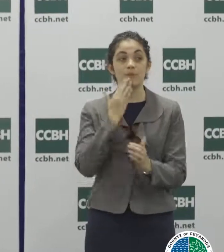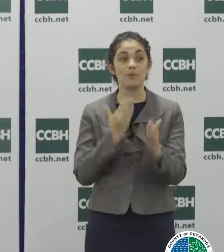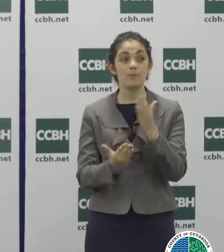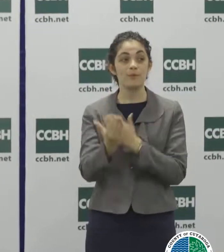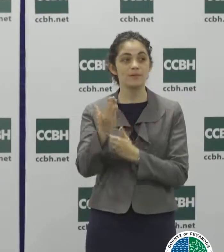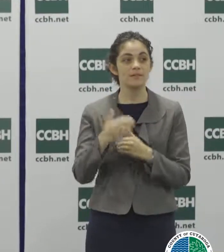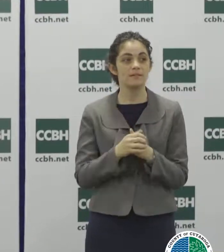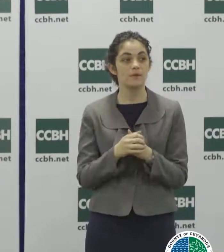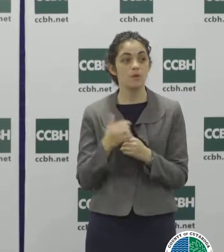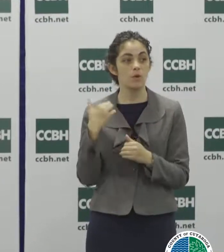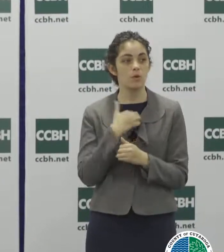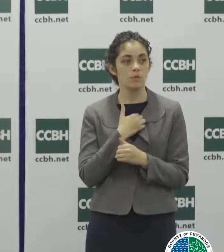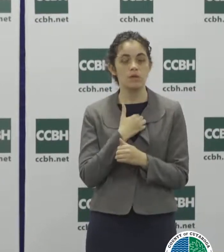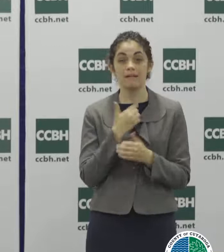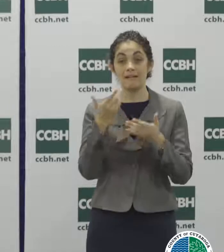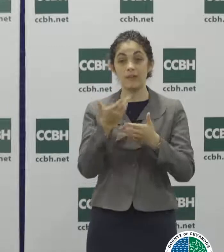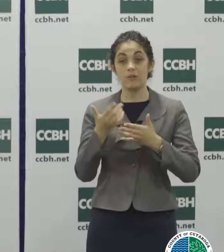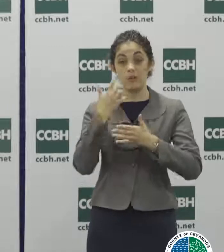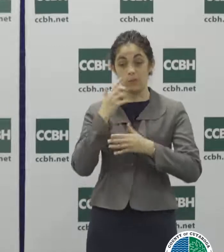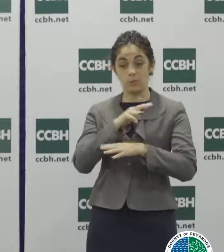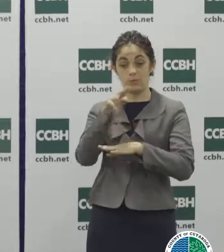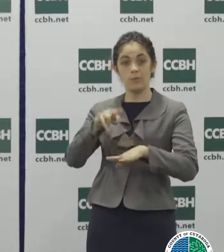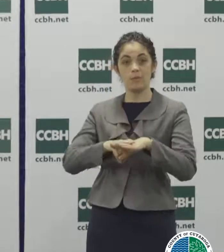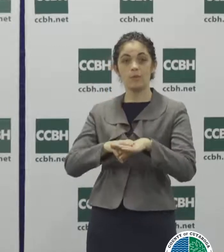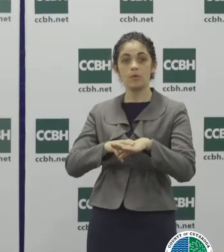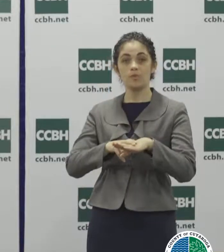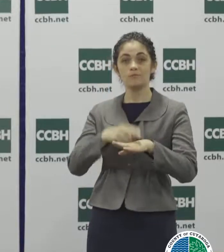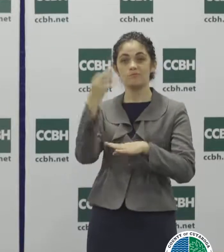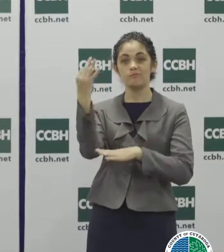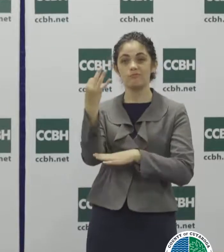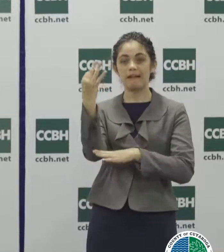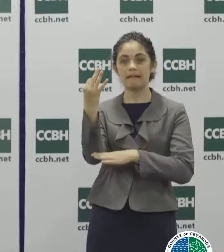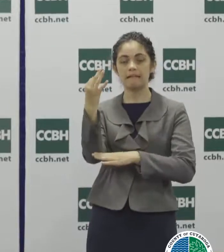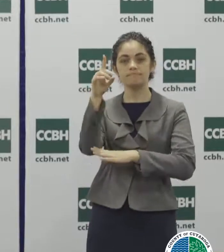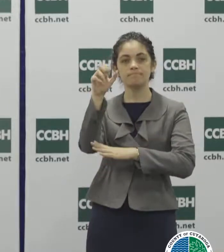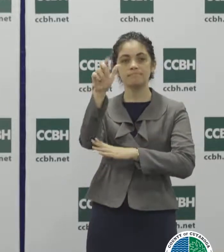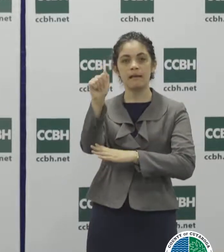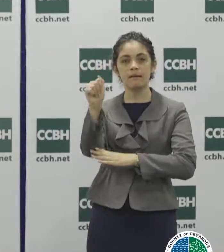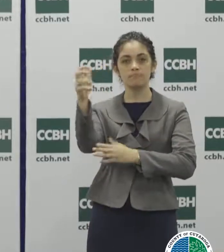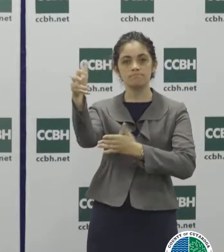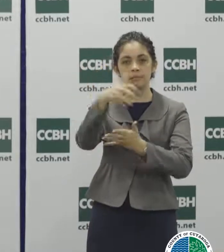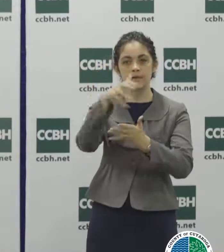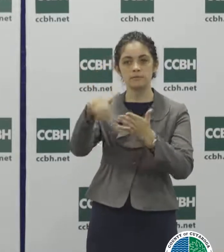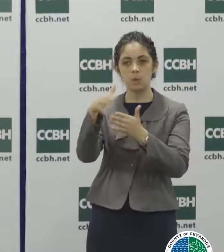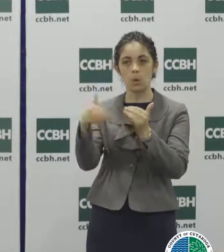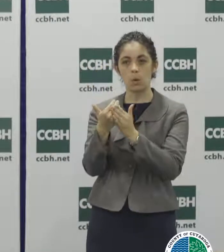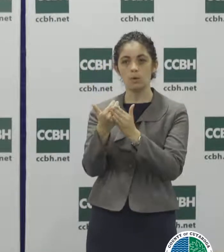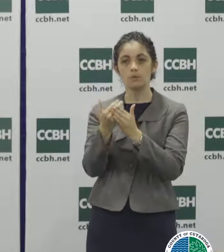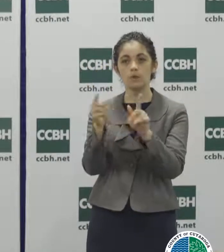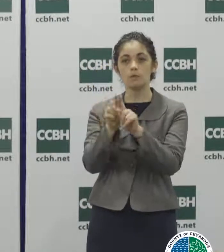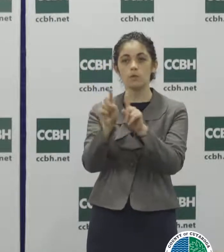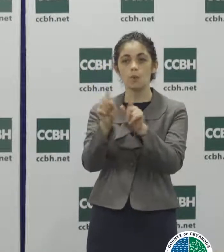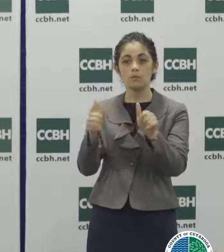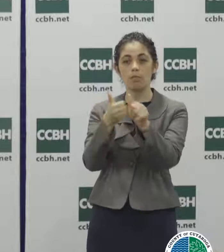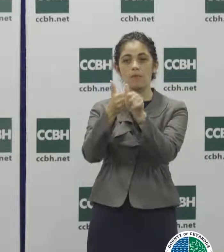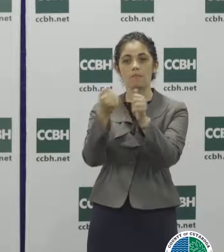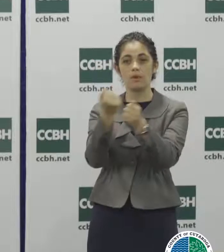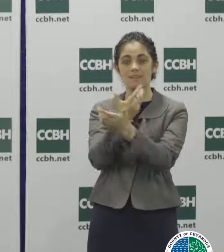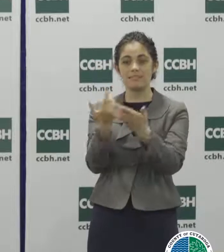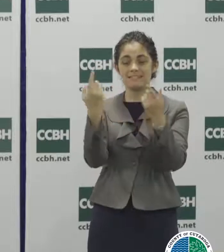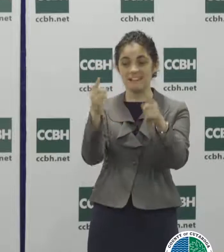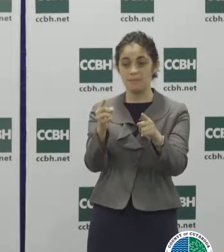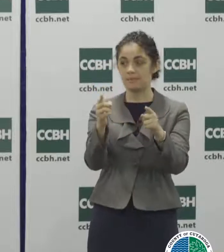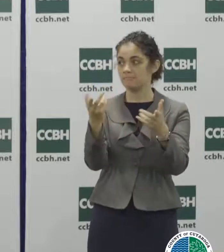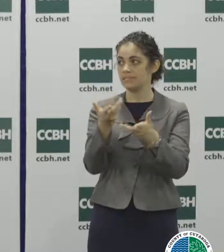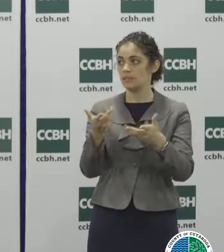morning. We're here for our regular Friday data roundup and other updates as is customary here.